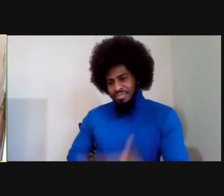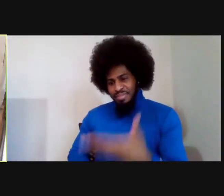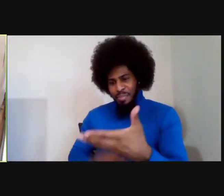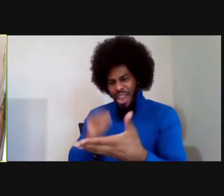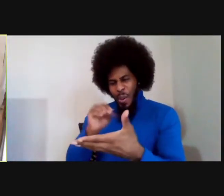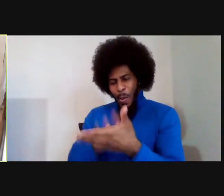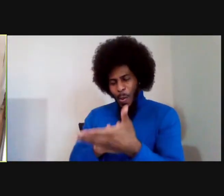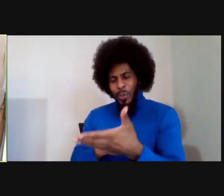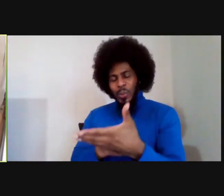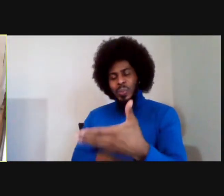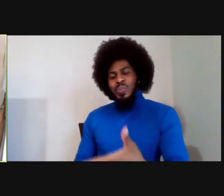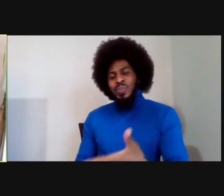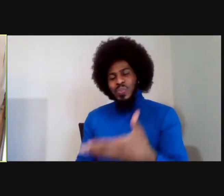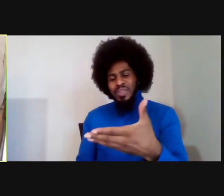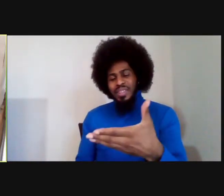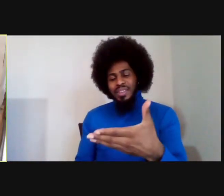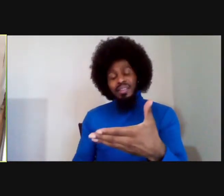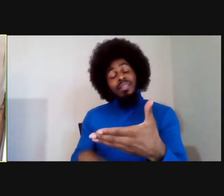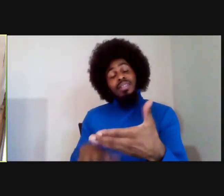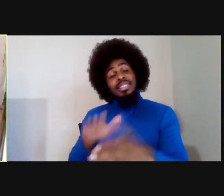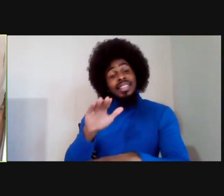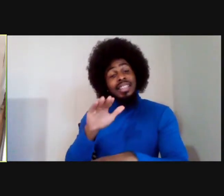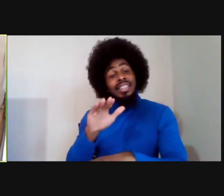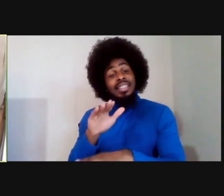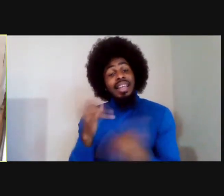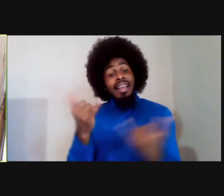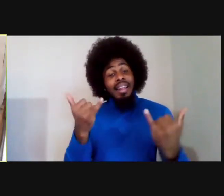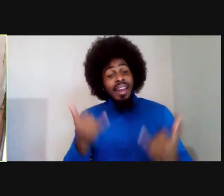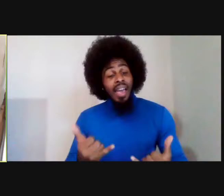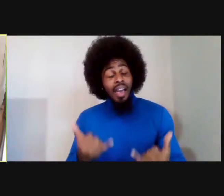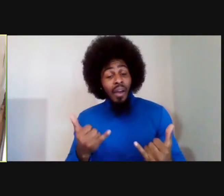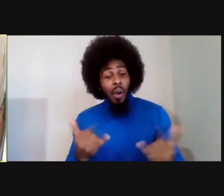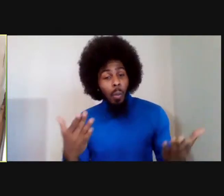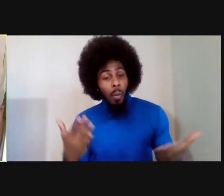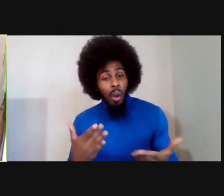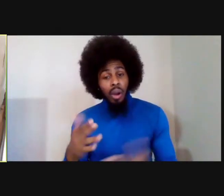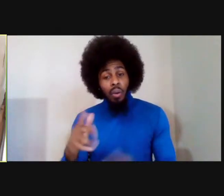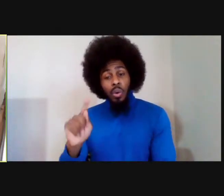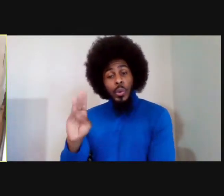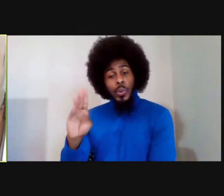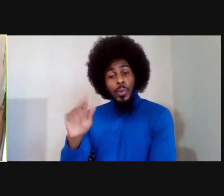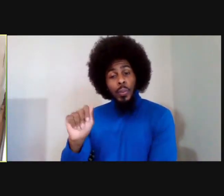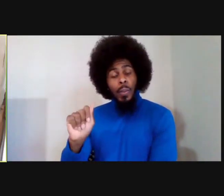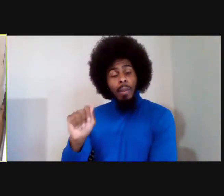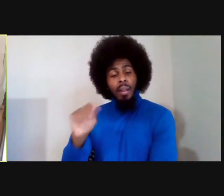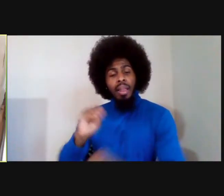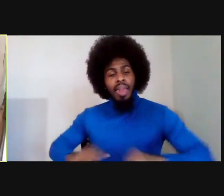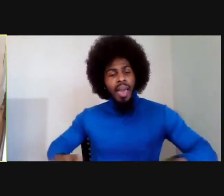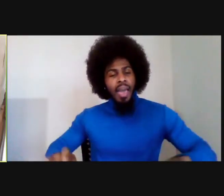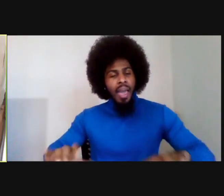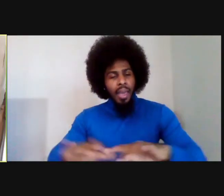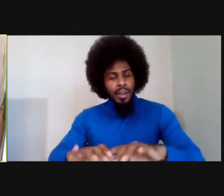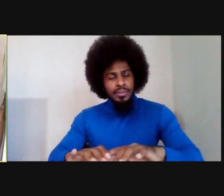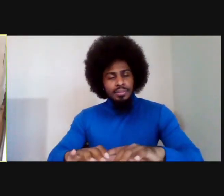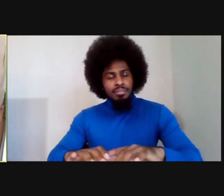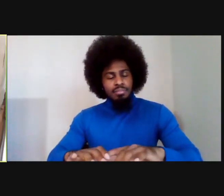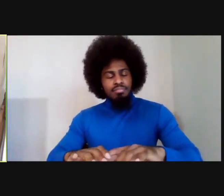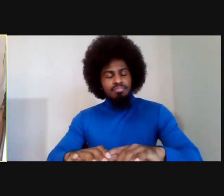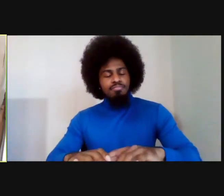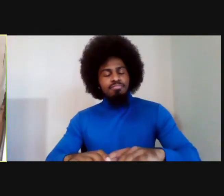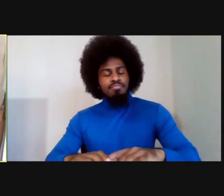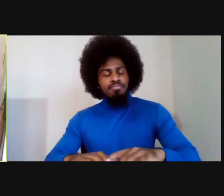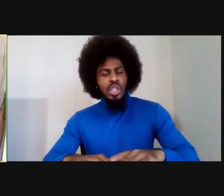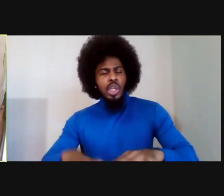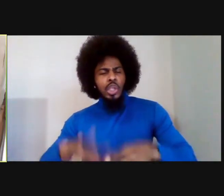Today, I'm Zooming from unceded Tongva land, colonially known as Los Angeles. Each